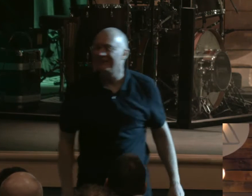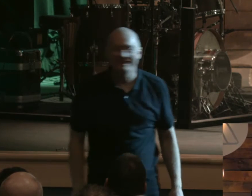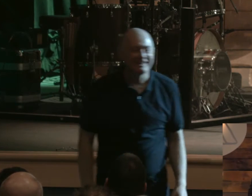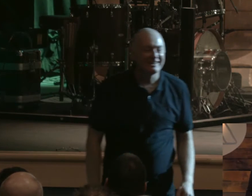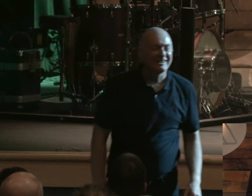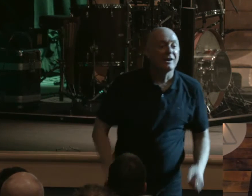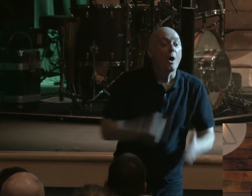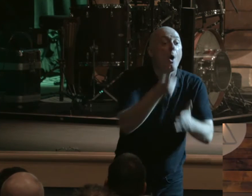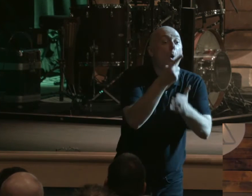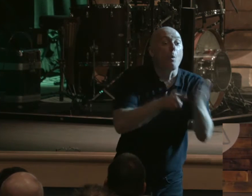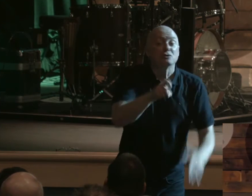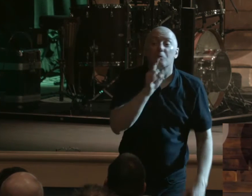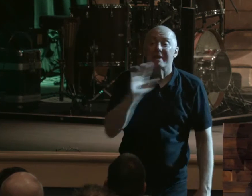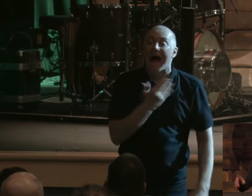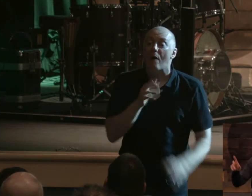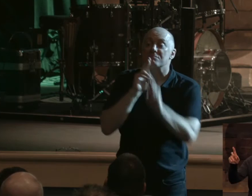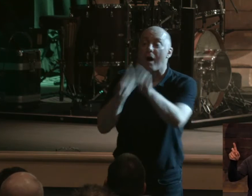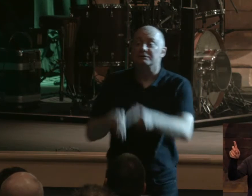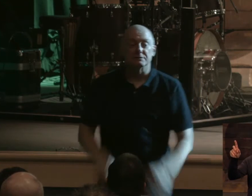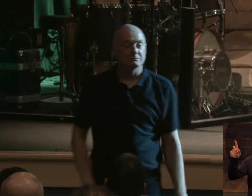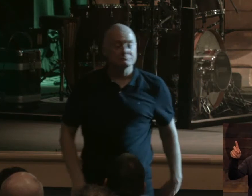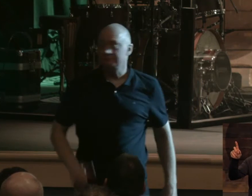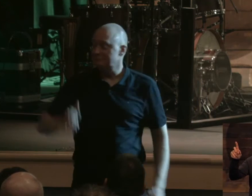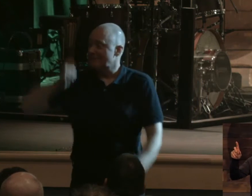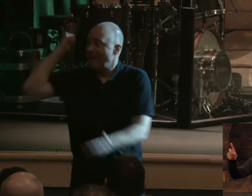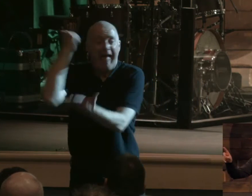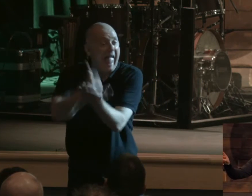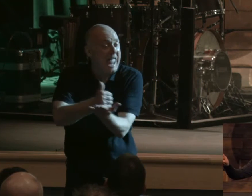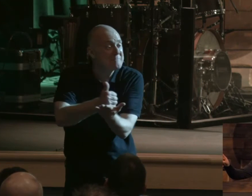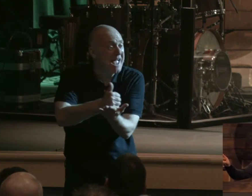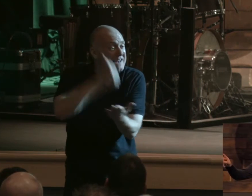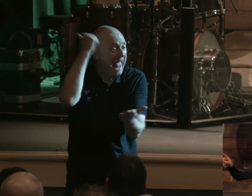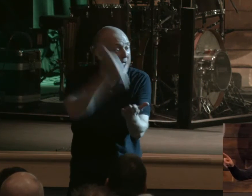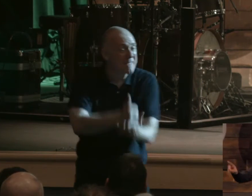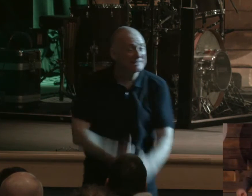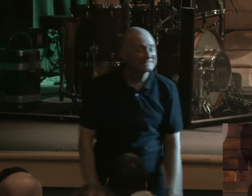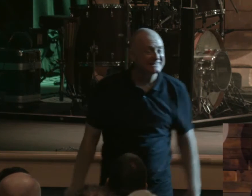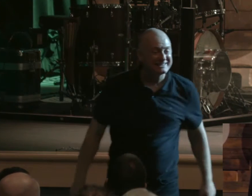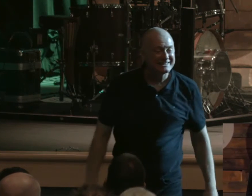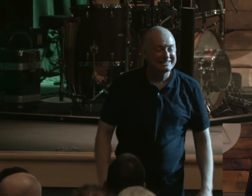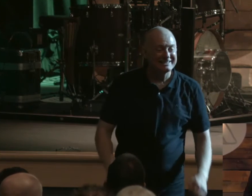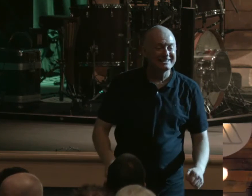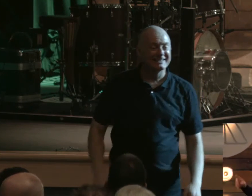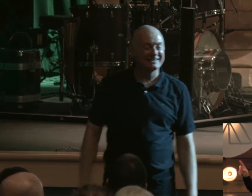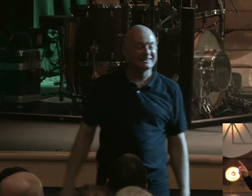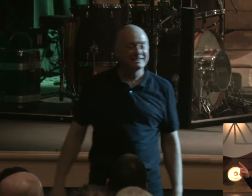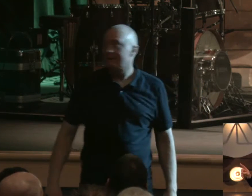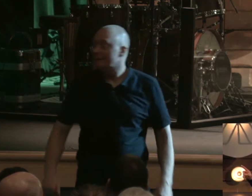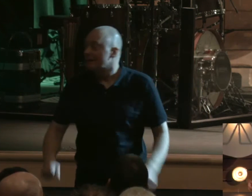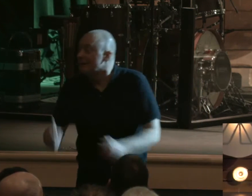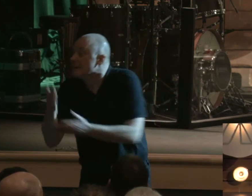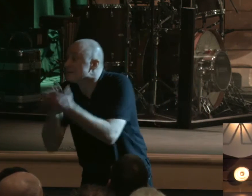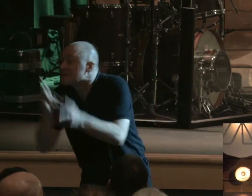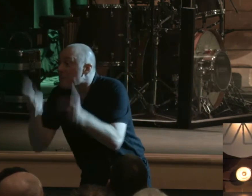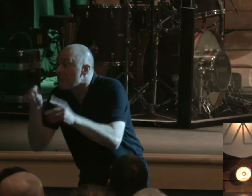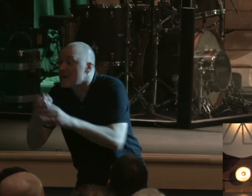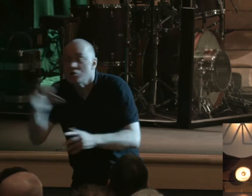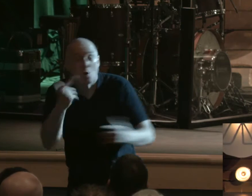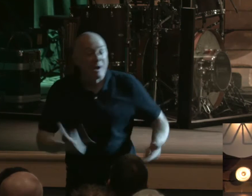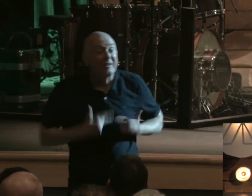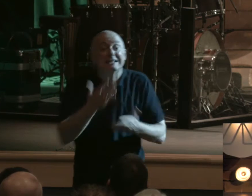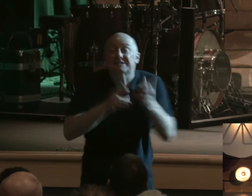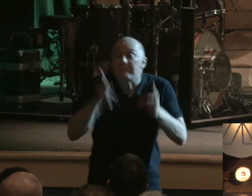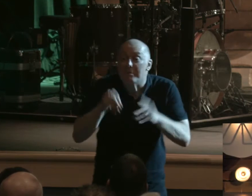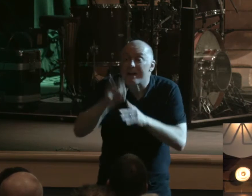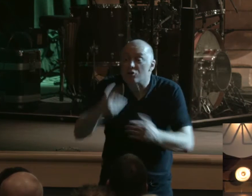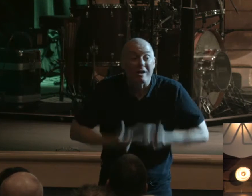And what's our response to that? Our response is, amen, to the glory of God. Let me ask you, are there some people in your life that think